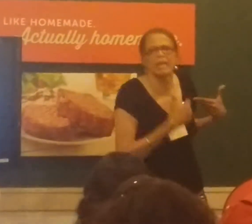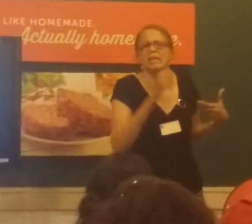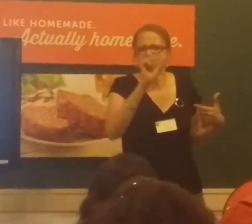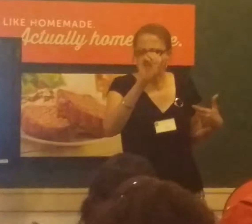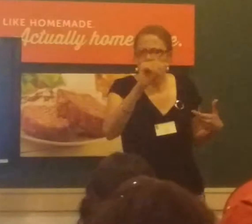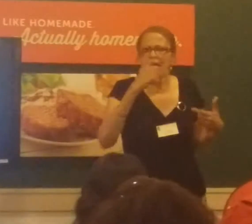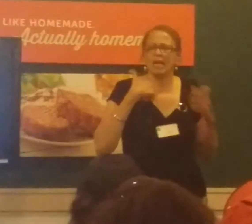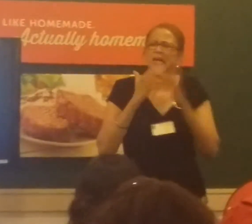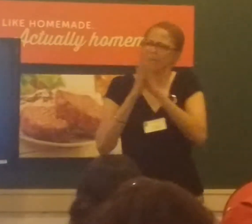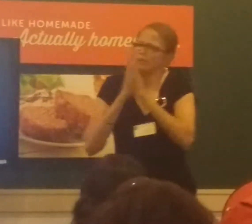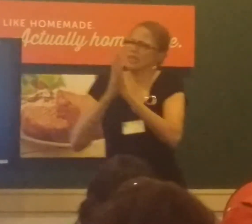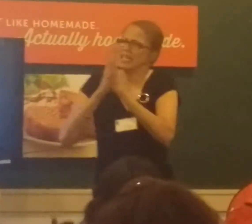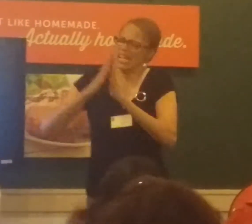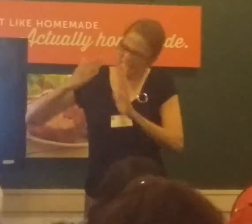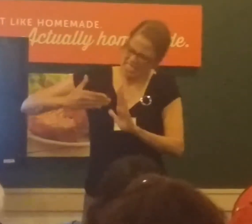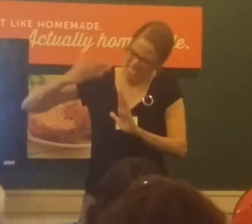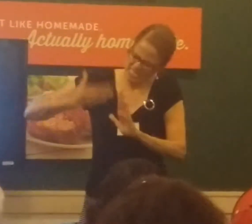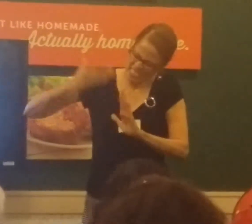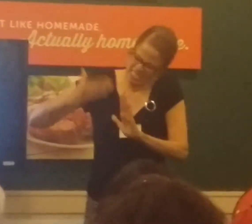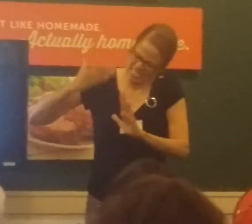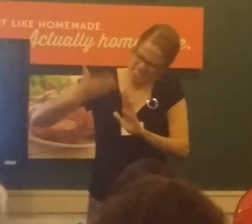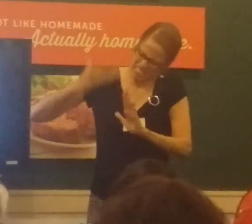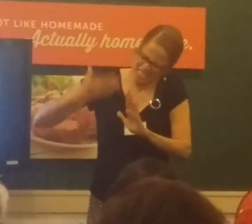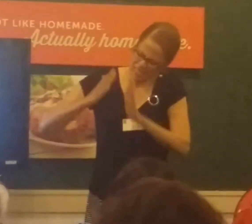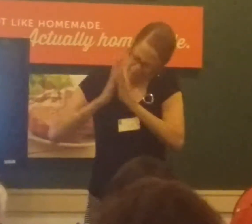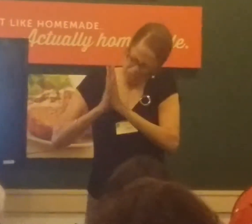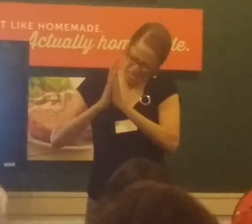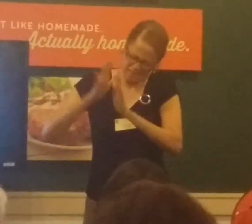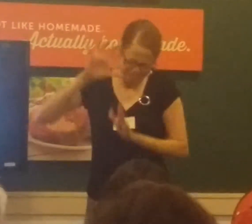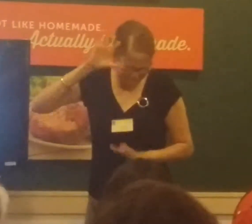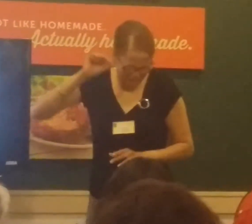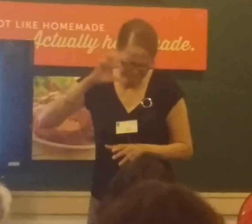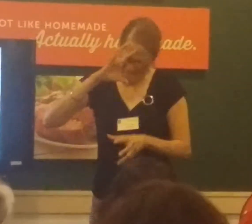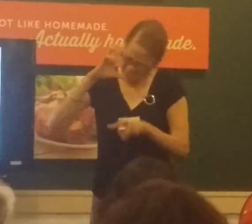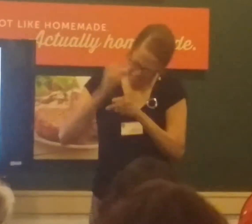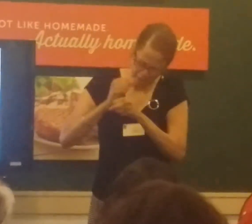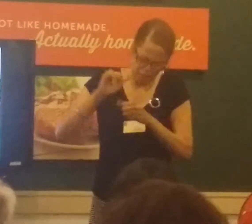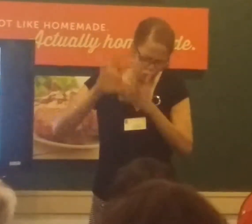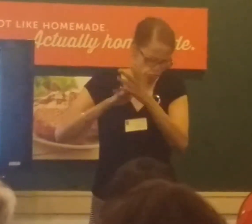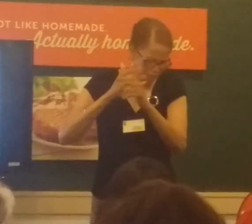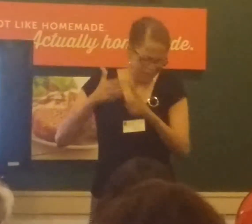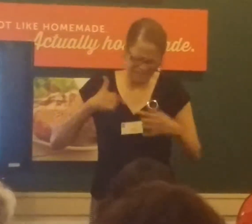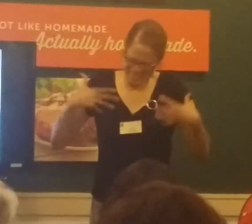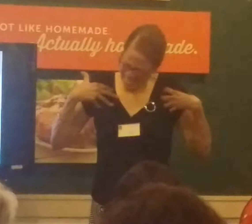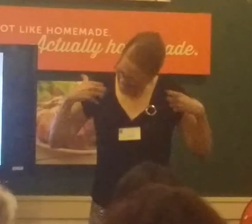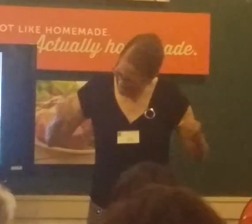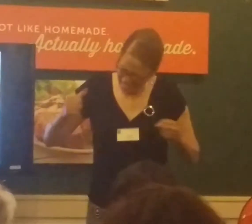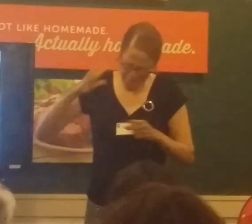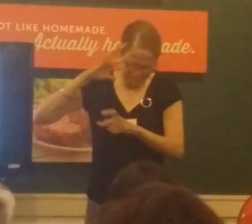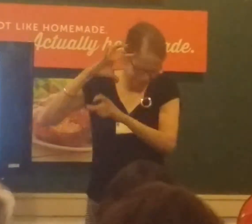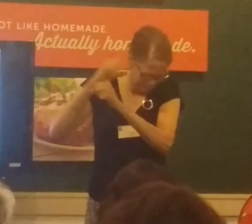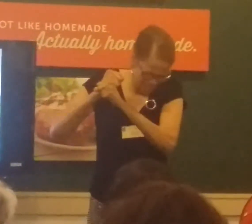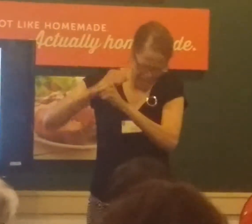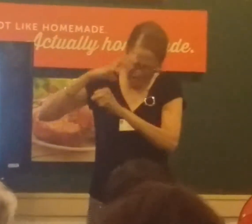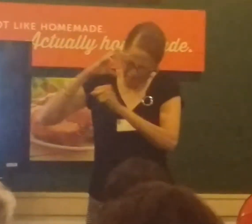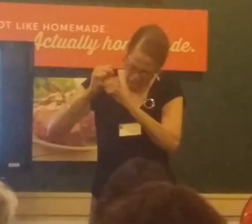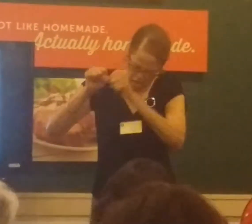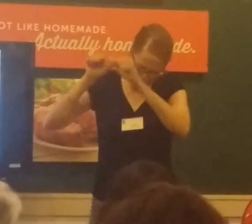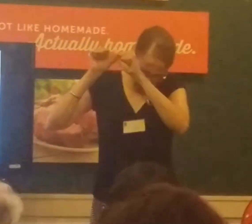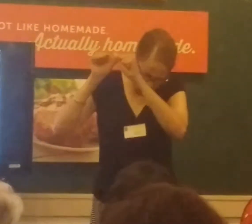was like, it's here. But I still prayed continuously. I prayed. I held on to my fast. And I said, I asked God to